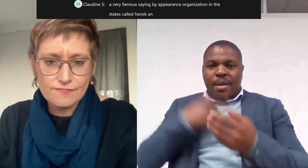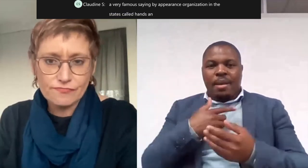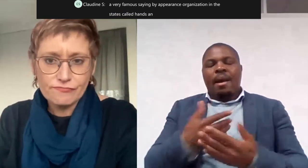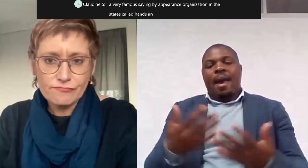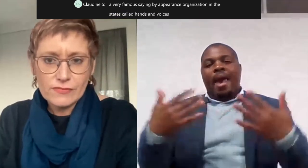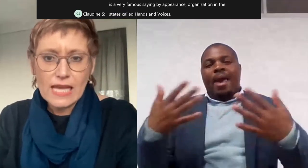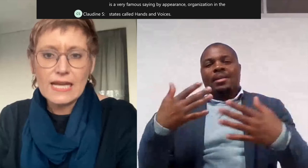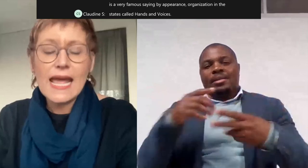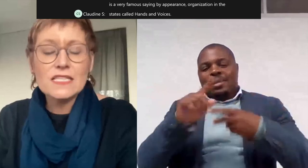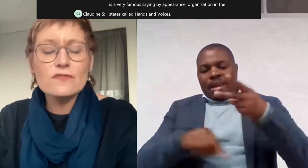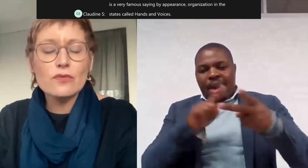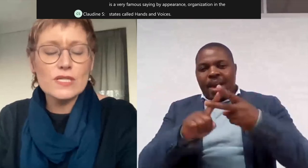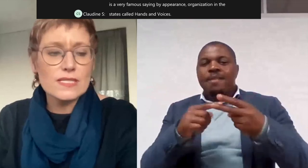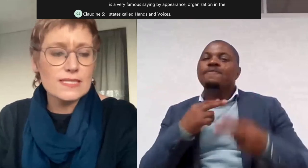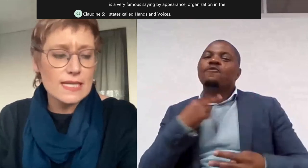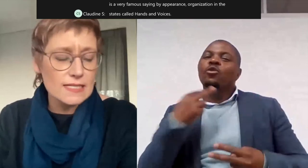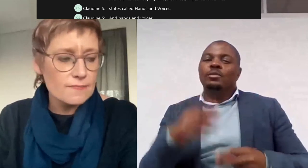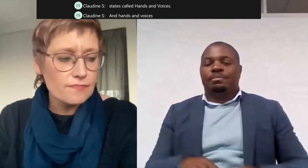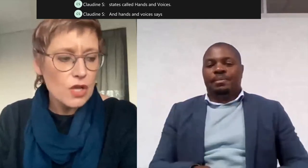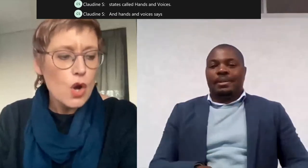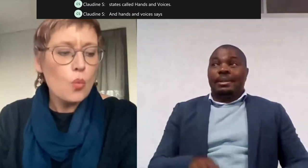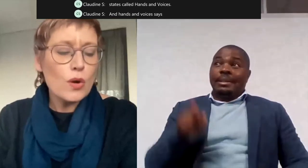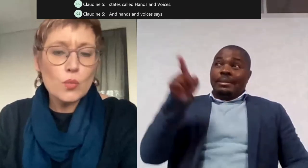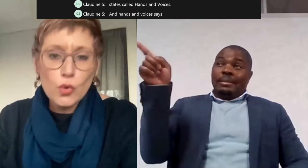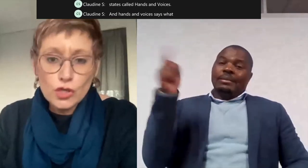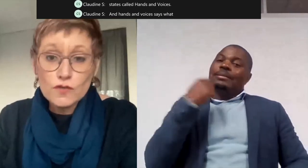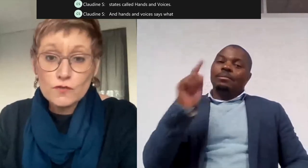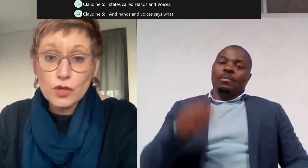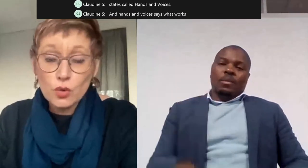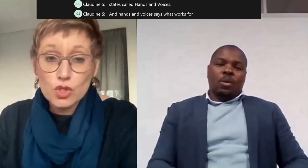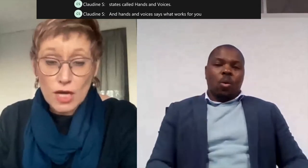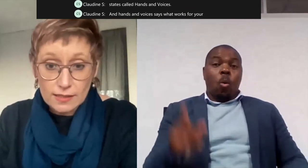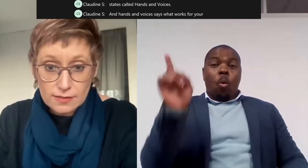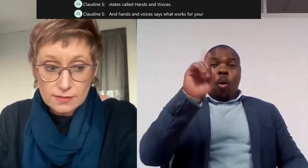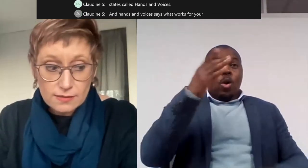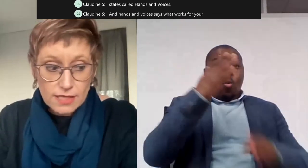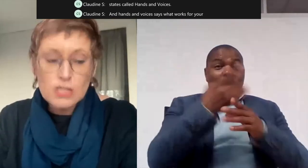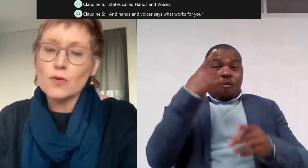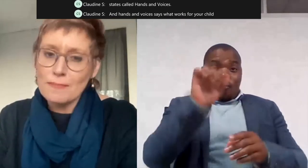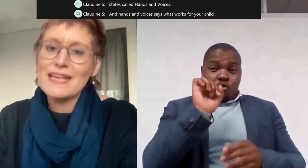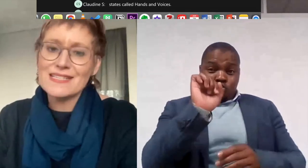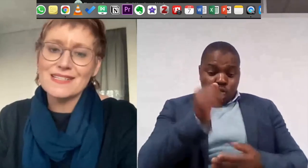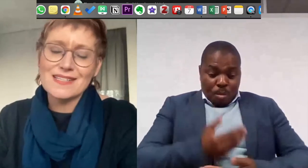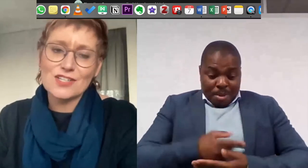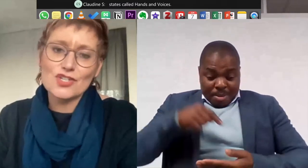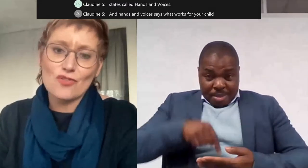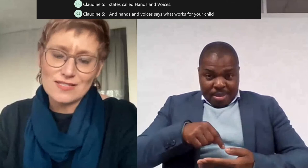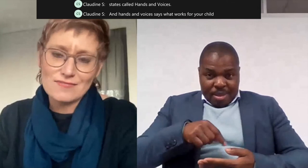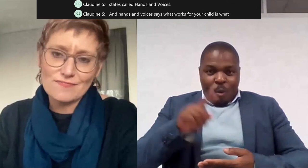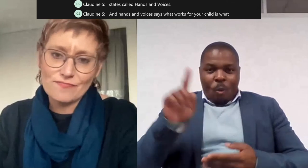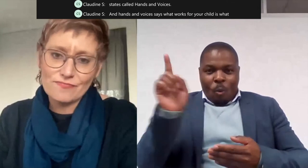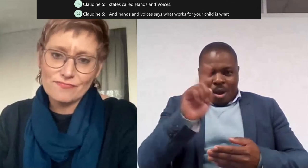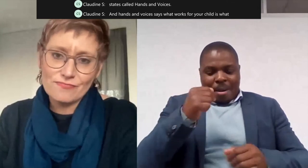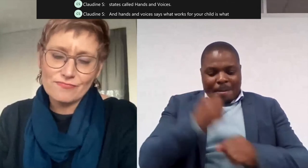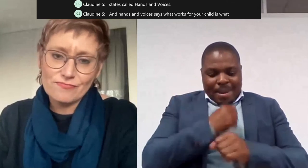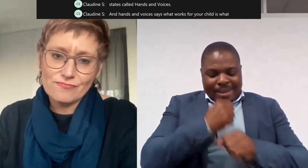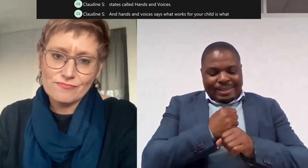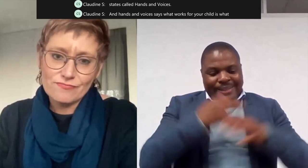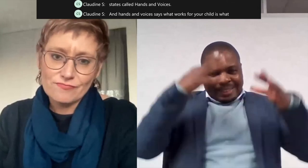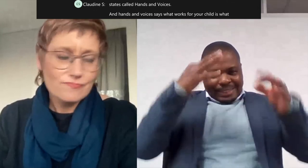Voices. And Hands and Voices says, what works for your child is what makes the decision right.